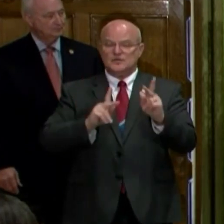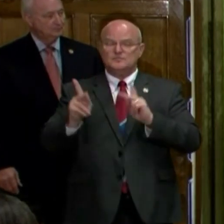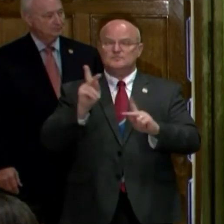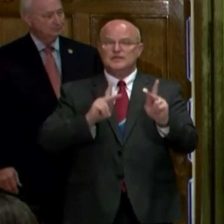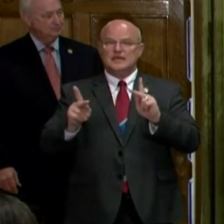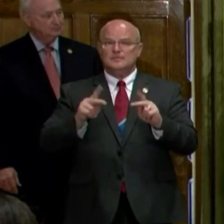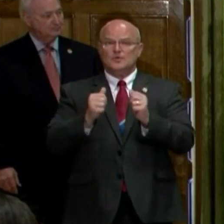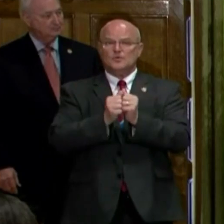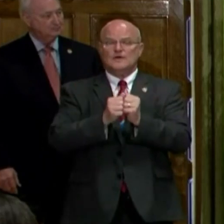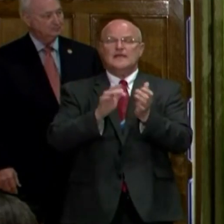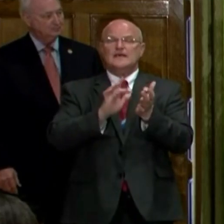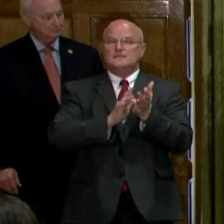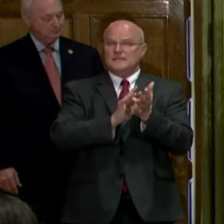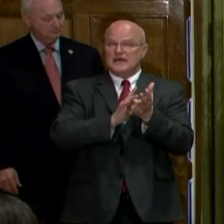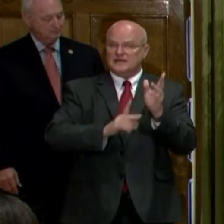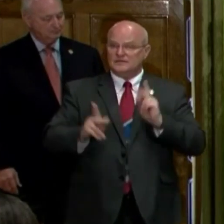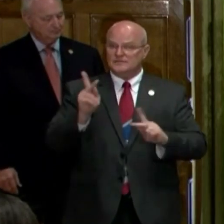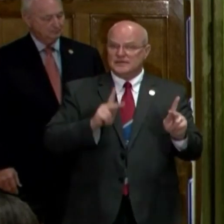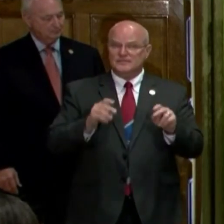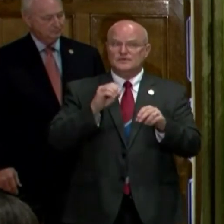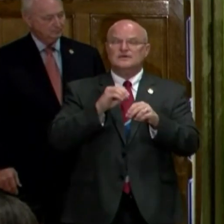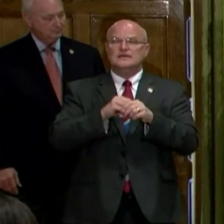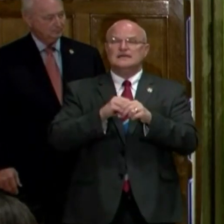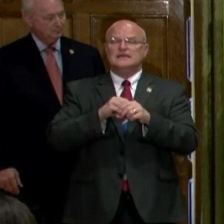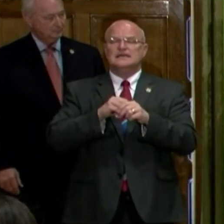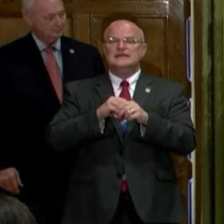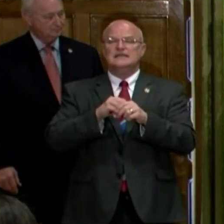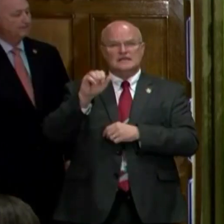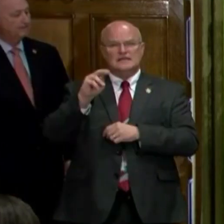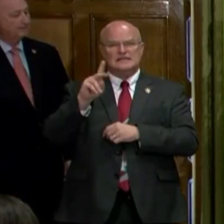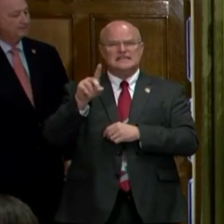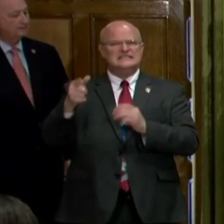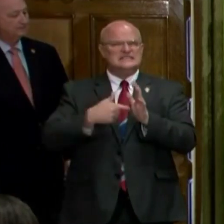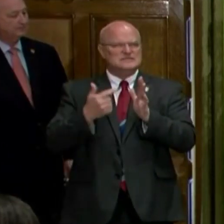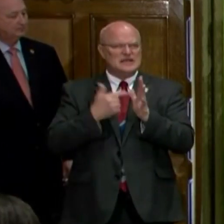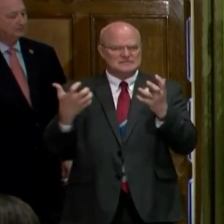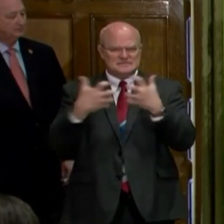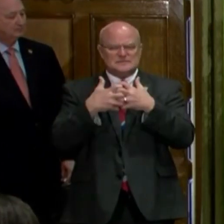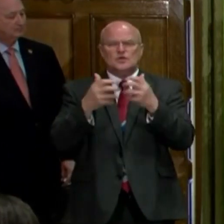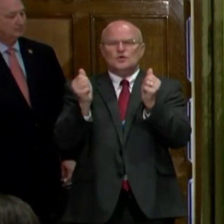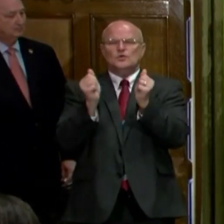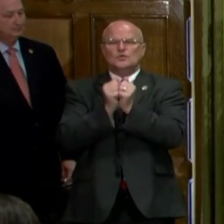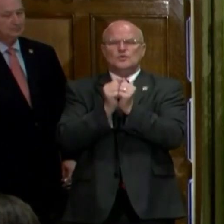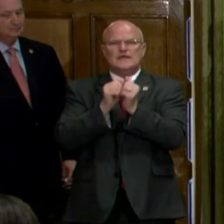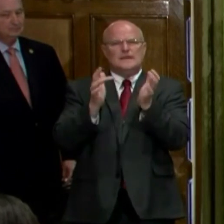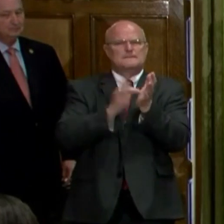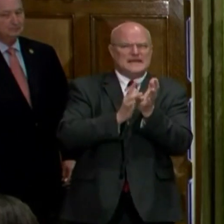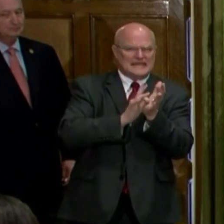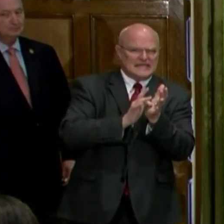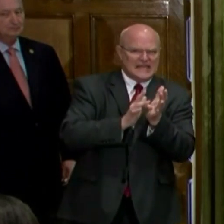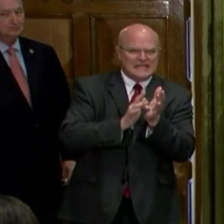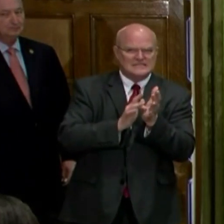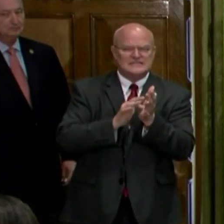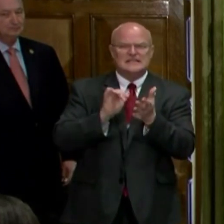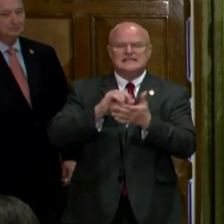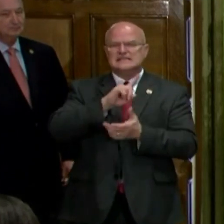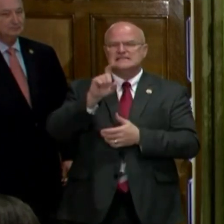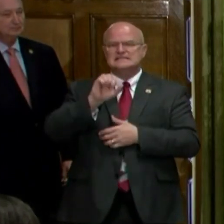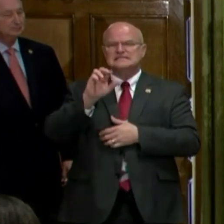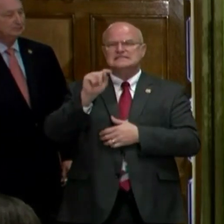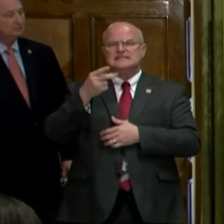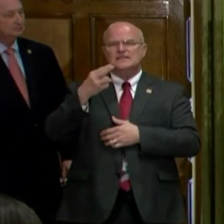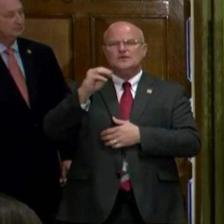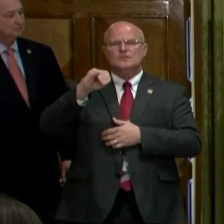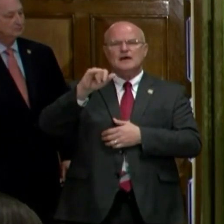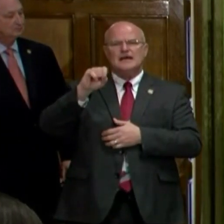some of our medical practitioners in chloroquine in hydrogenation with the medication azithromycin